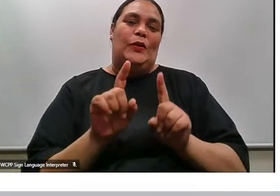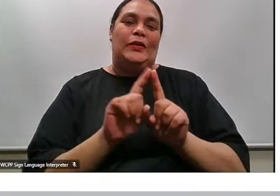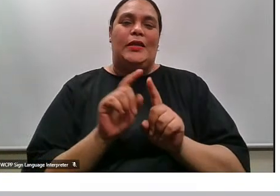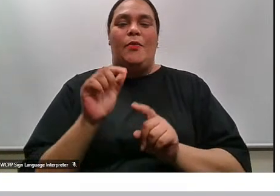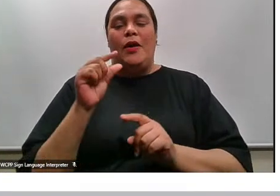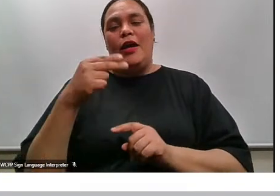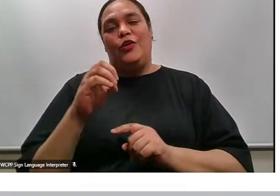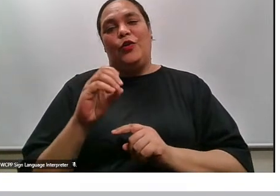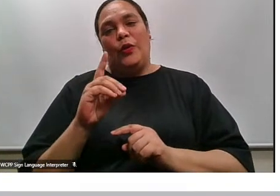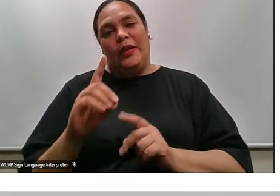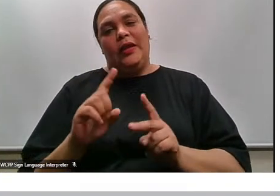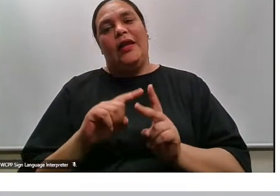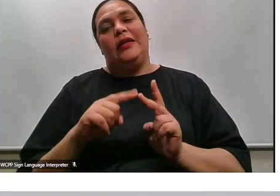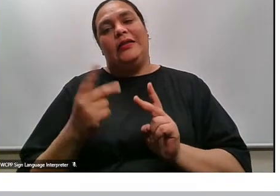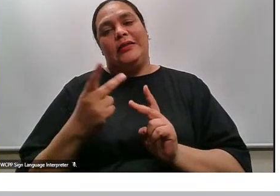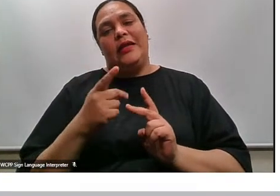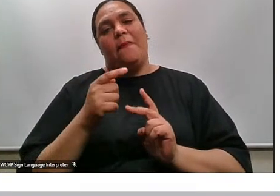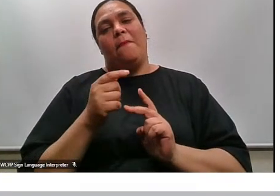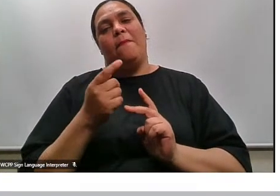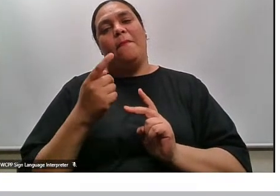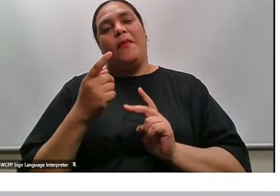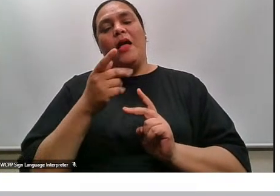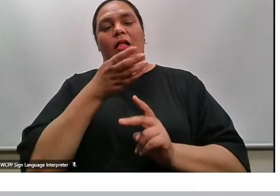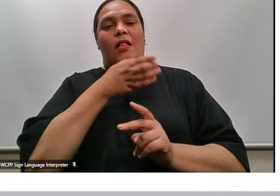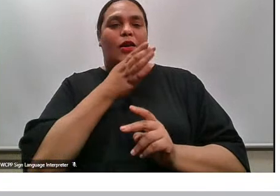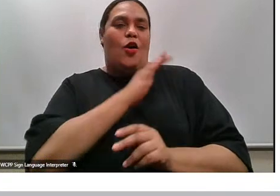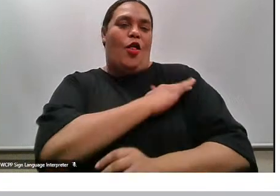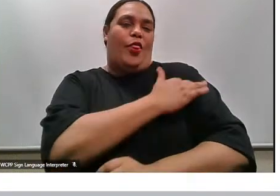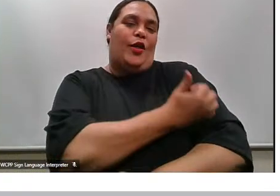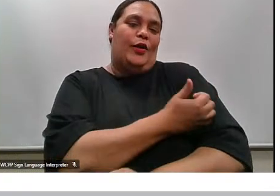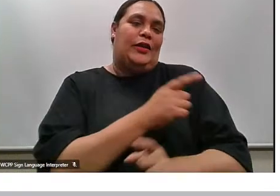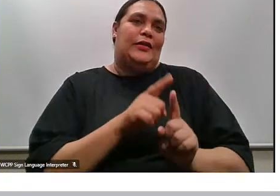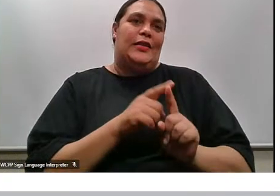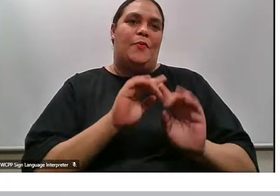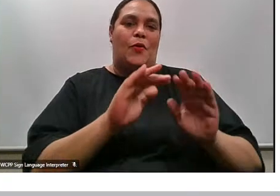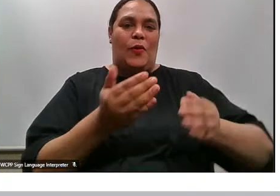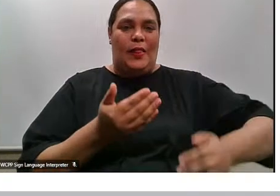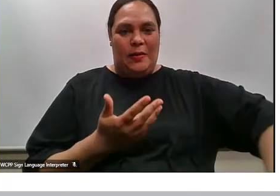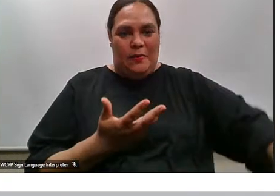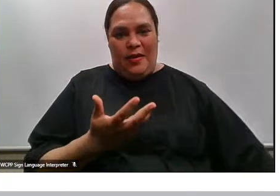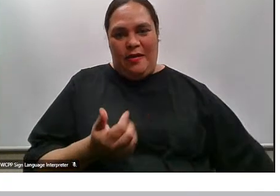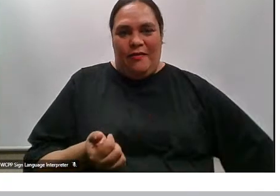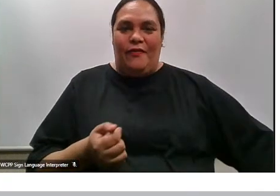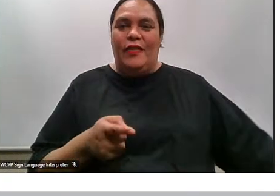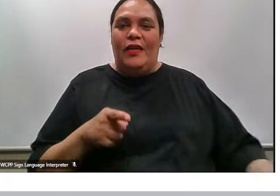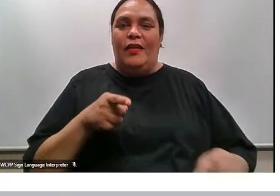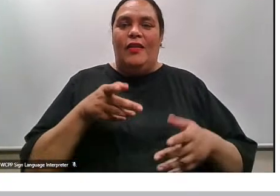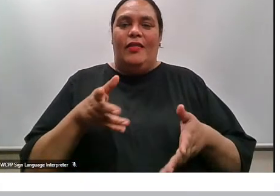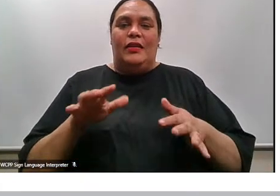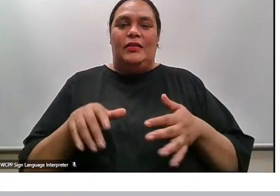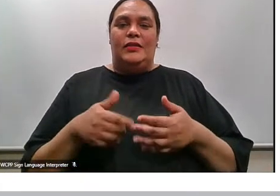HOD and also to the Liquor Authorities as well. We are welcome. This is a